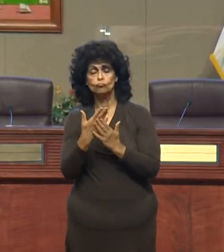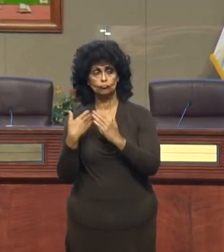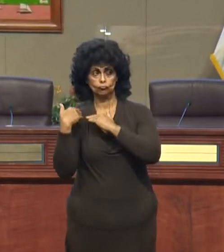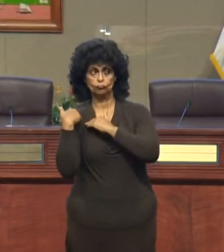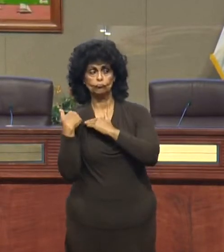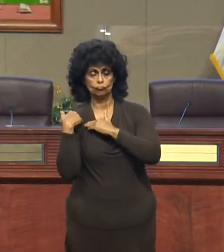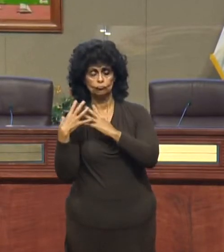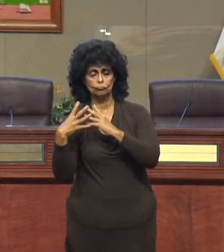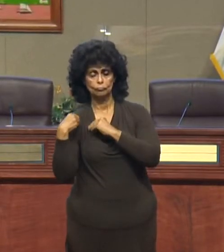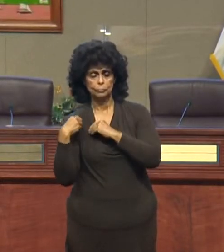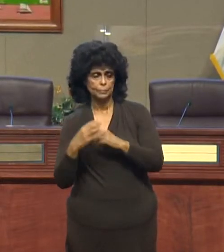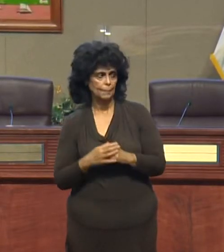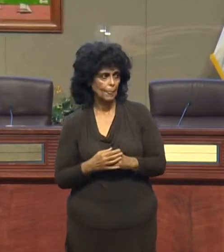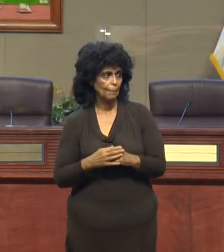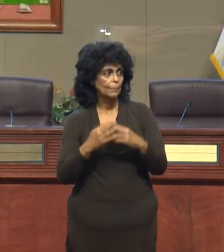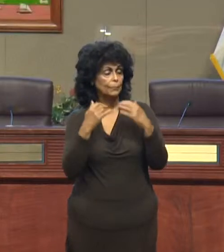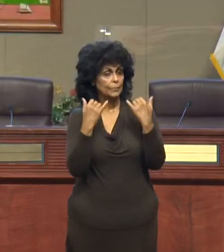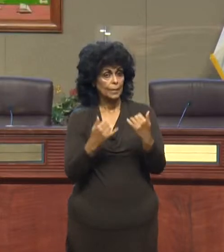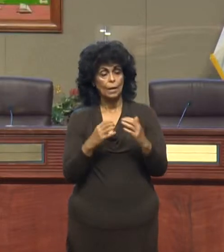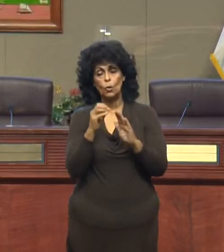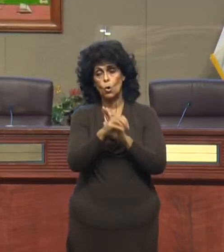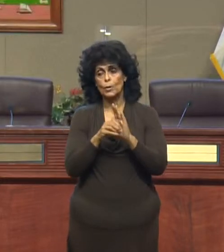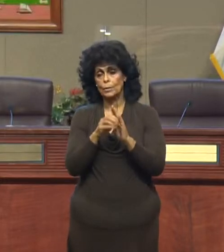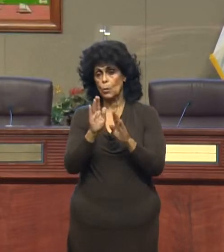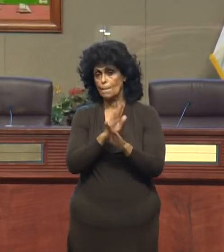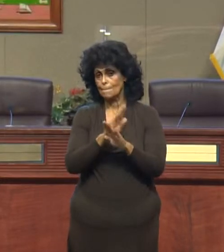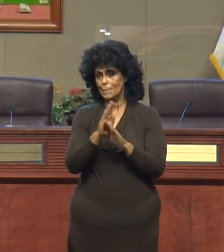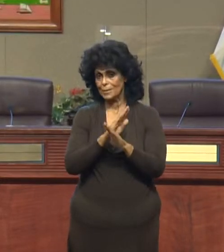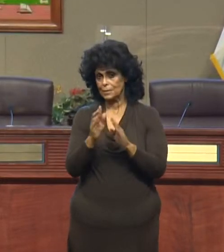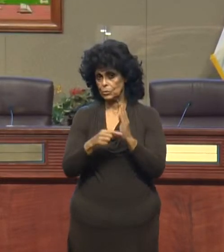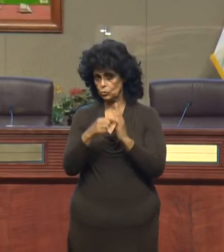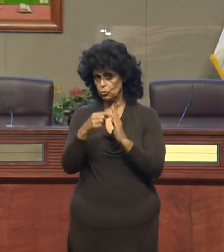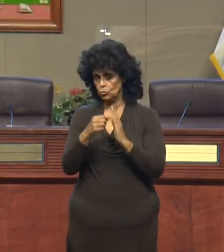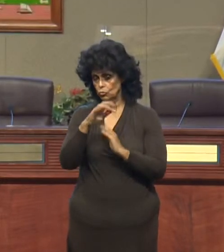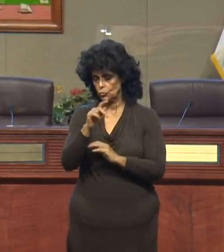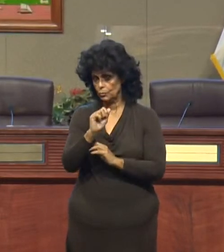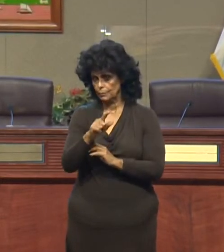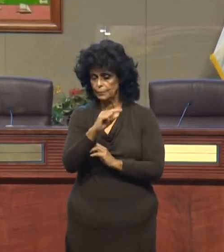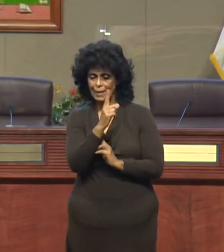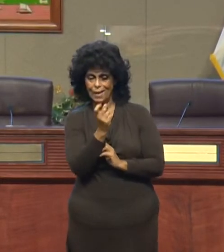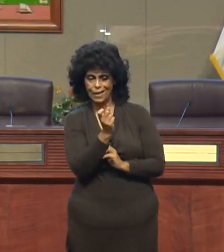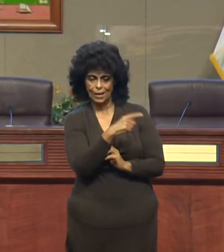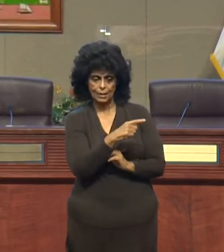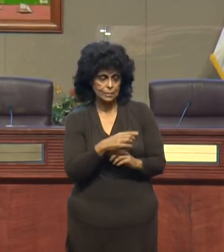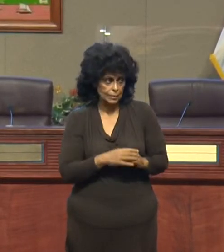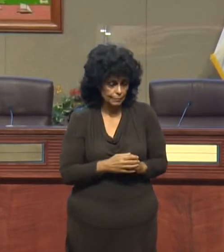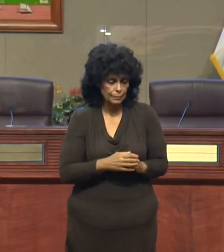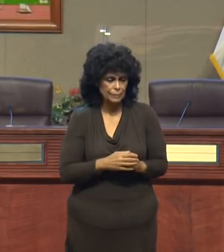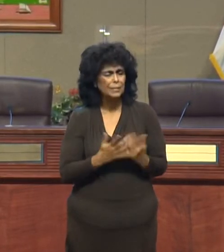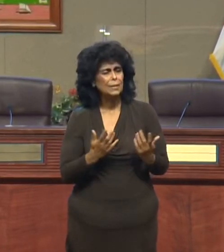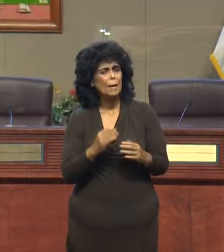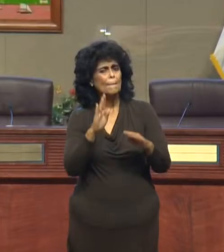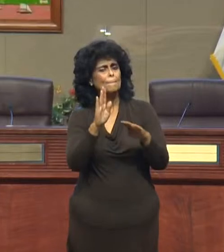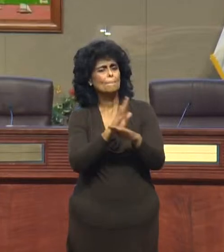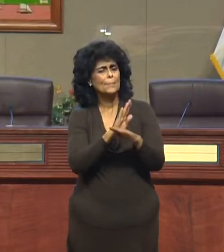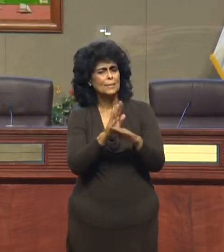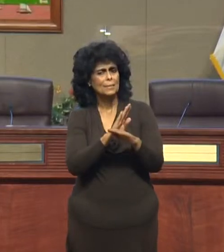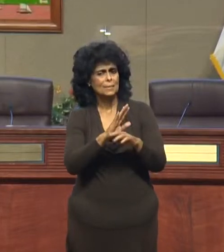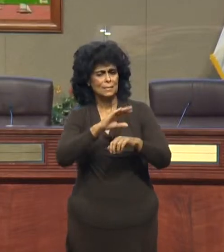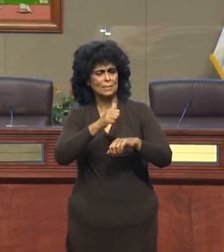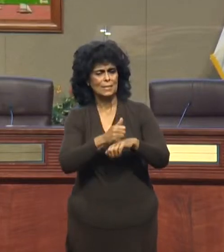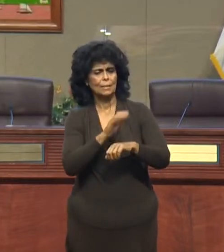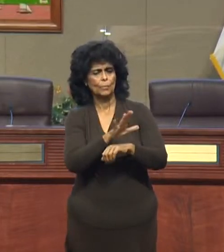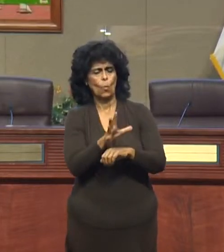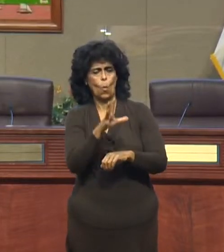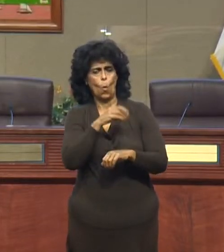Is coming from Ryan Lynch with the Orlando Business Journal, and he asks, what kind of concerns, if any, for businesses who may set up their own mask